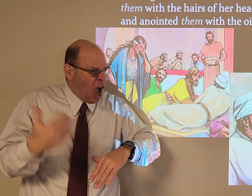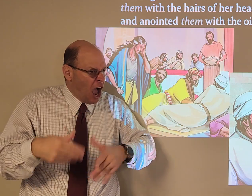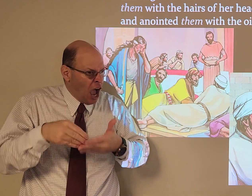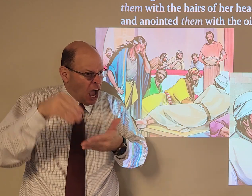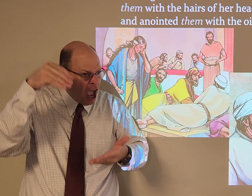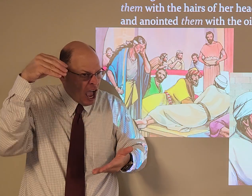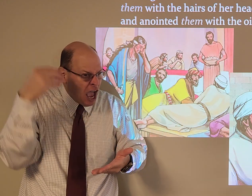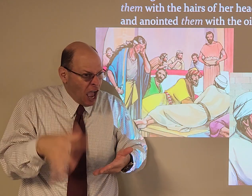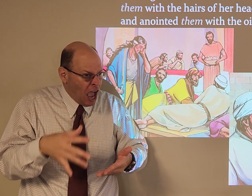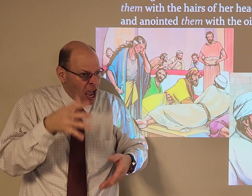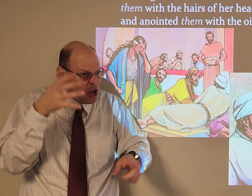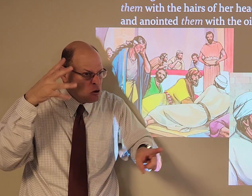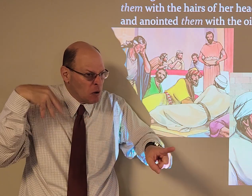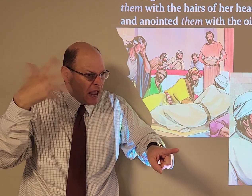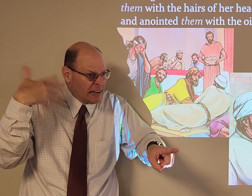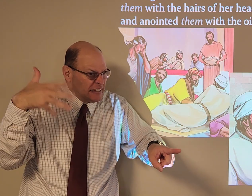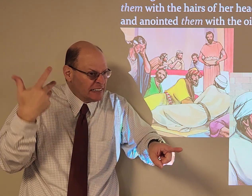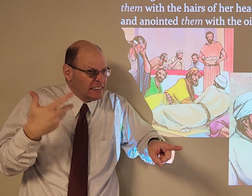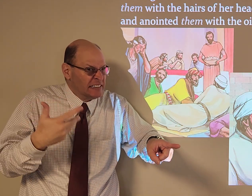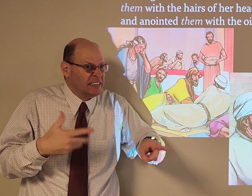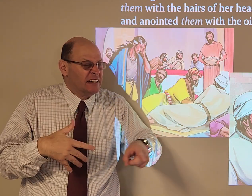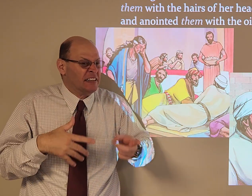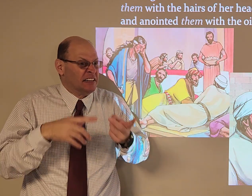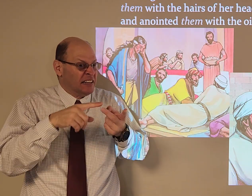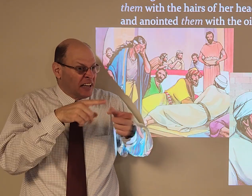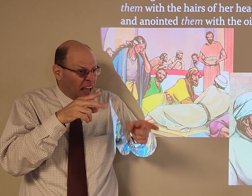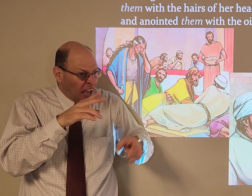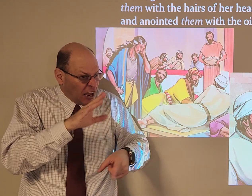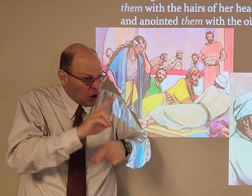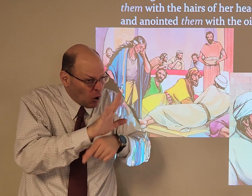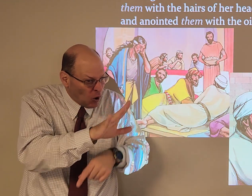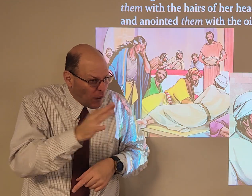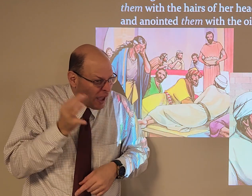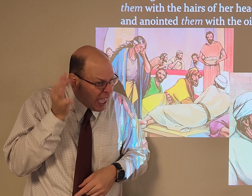knew he would give her the forgiveness she needed.